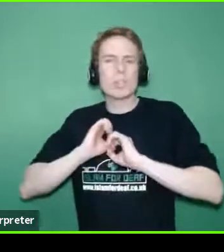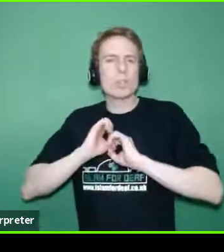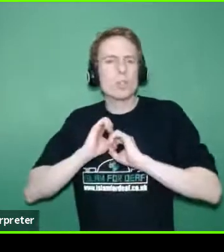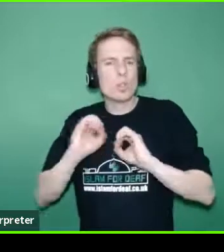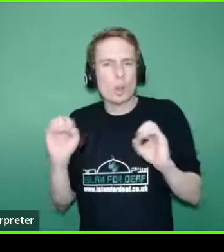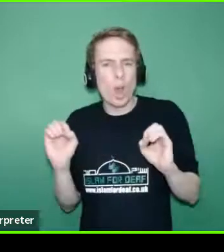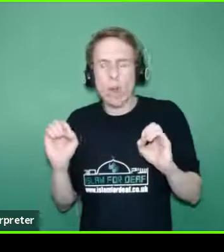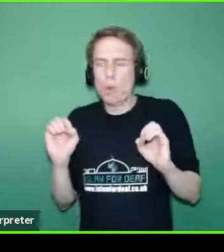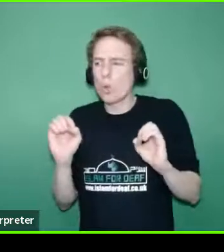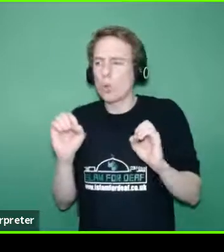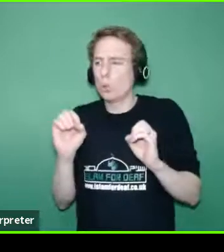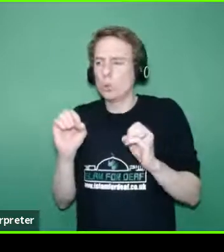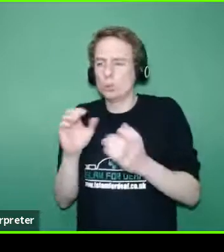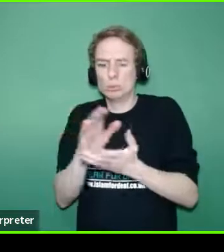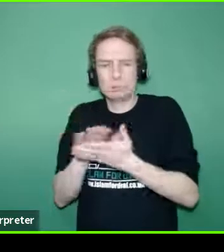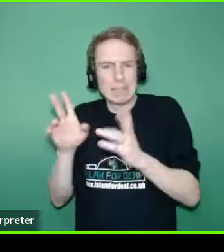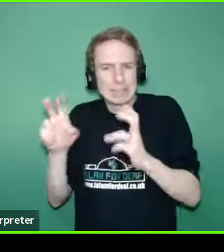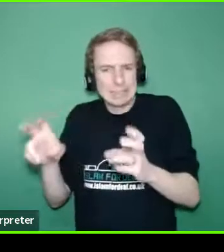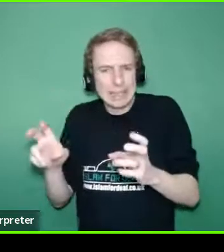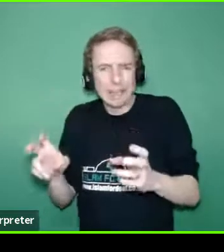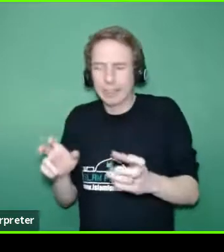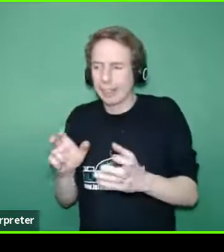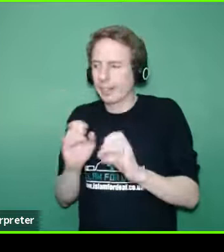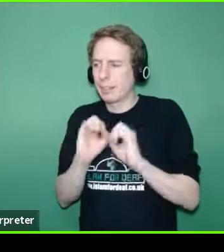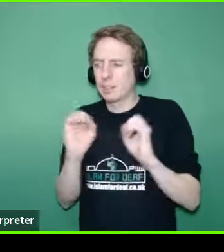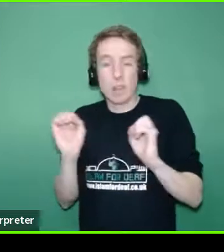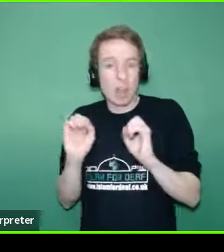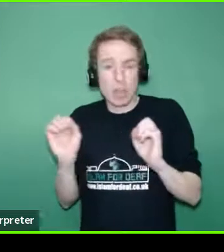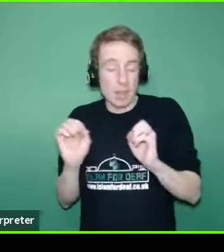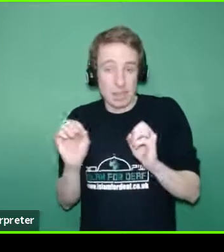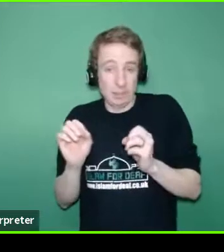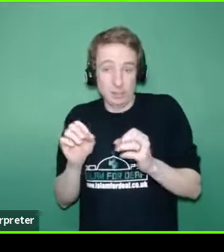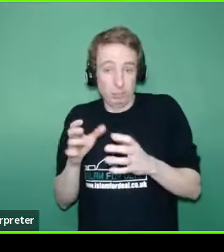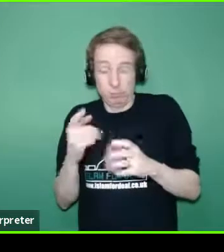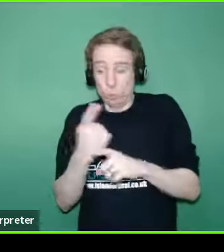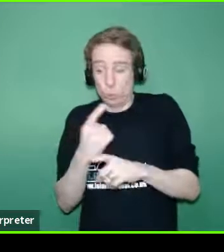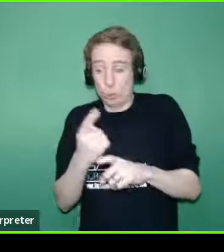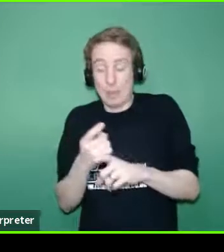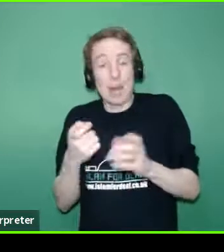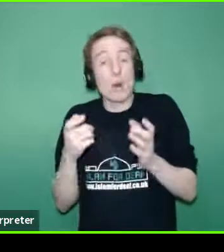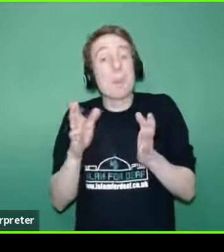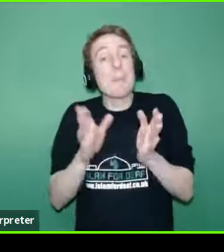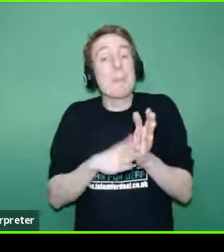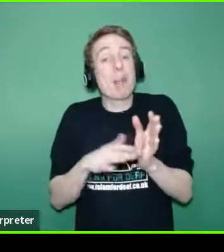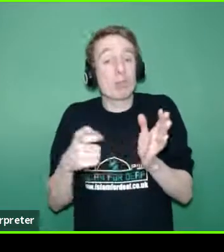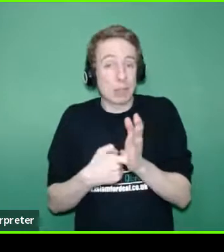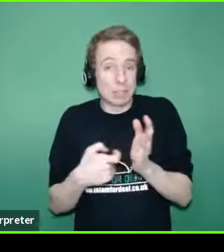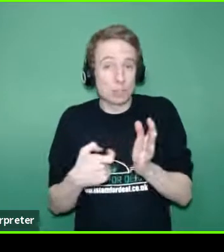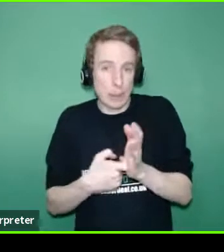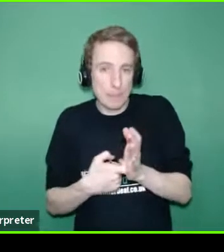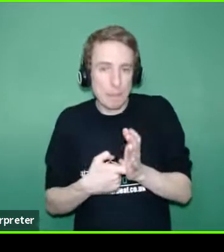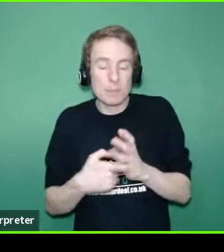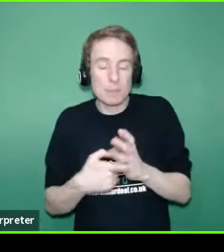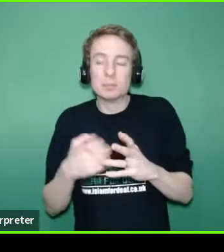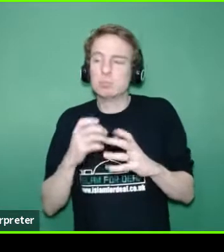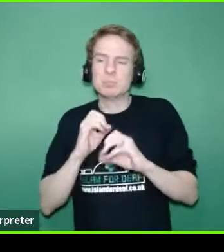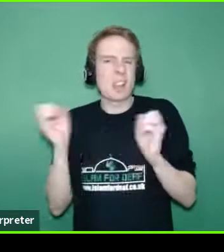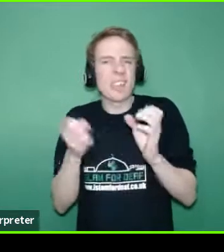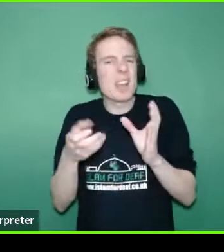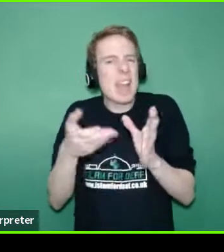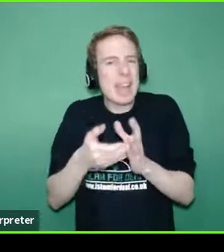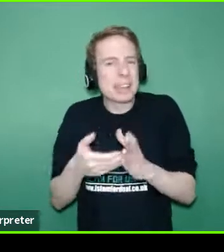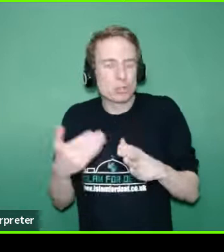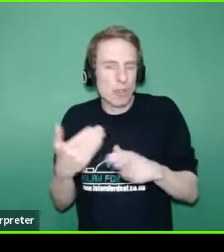talk about the virtues of additional actions that are done during the month of Rajab. And he said that